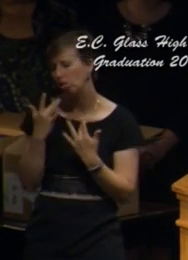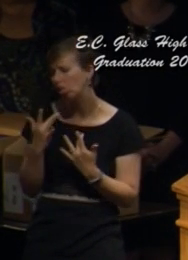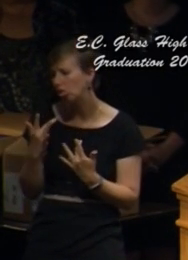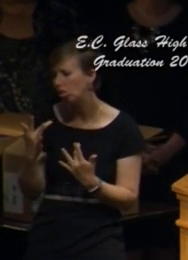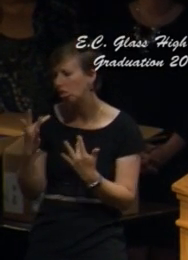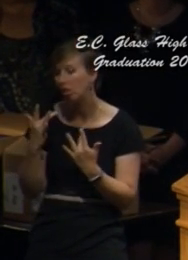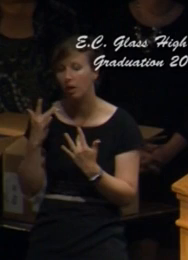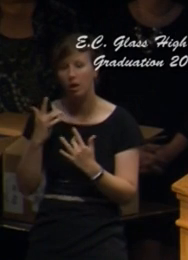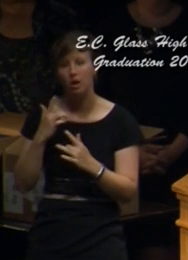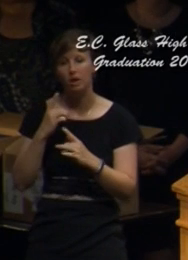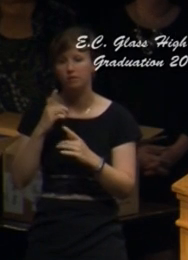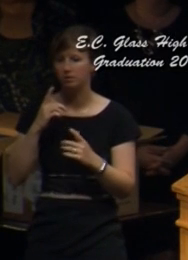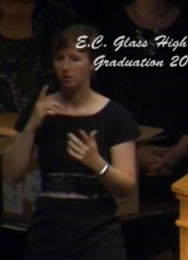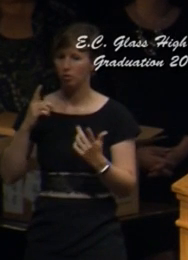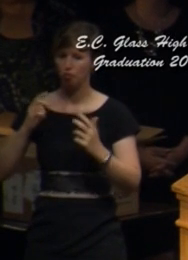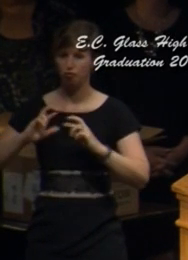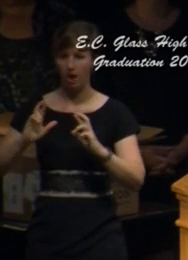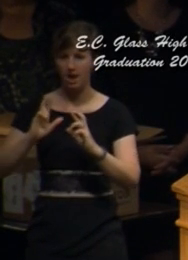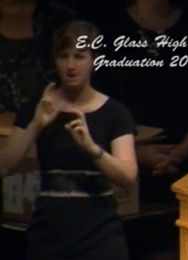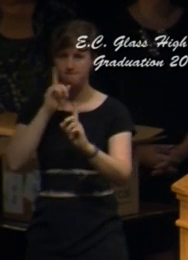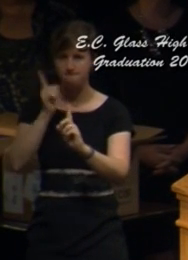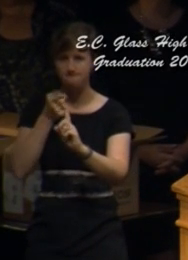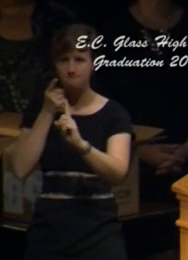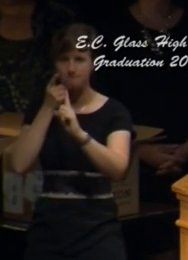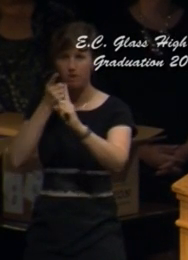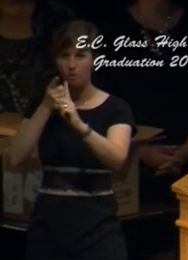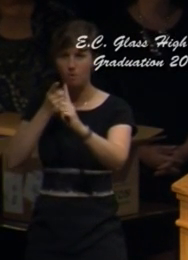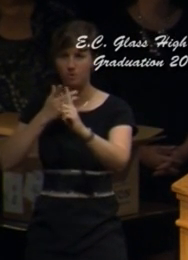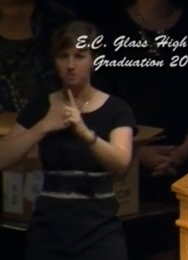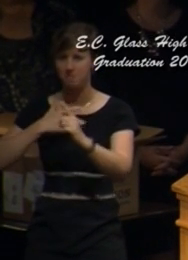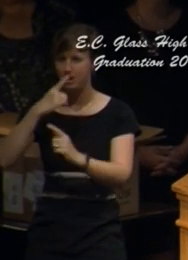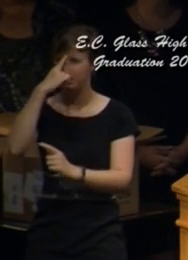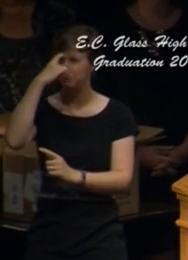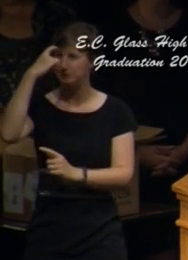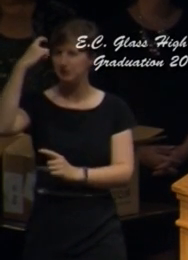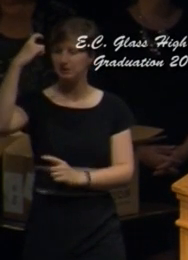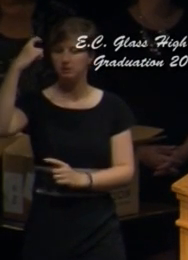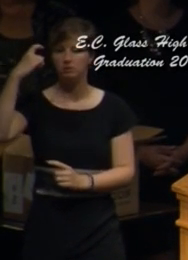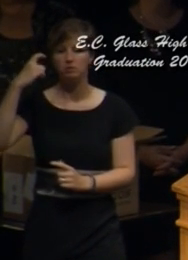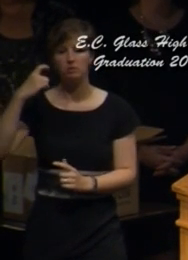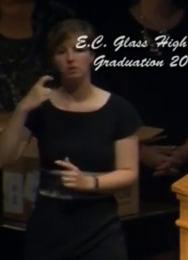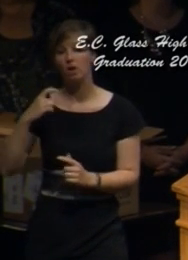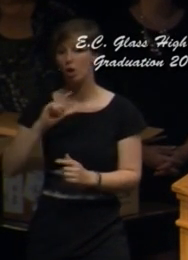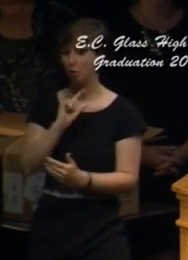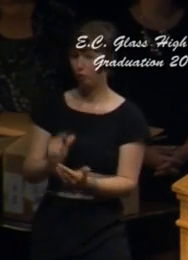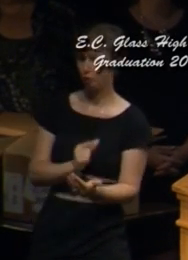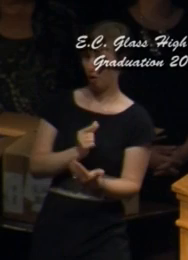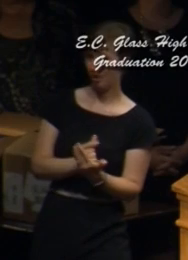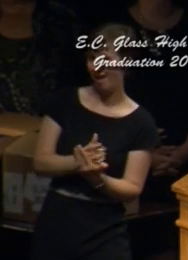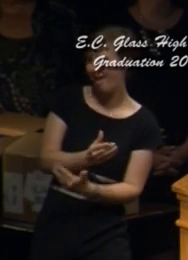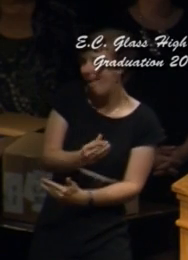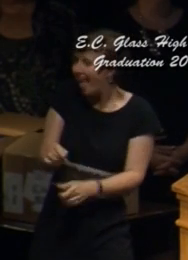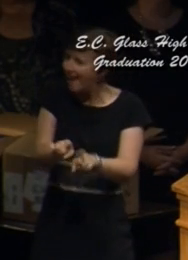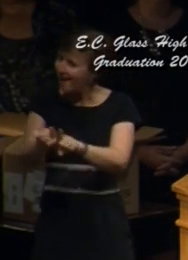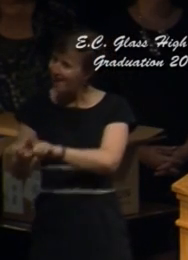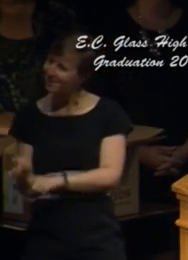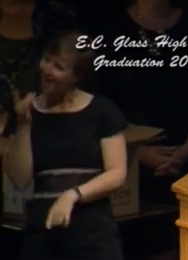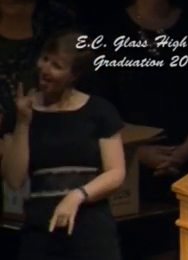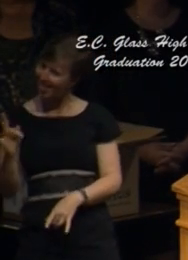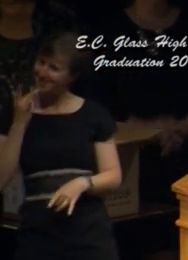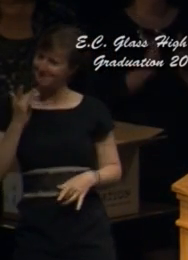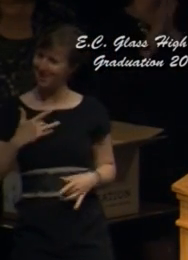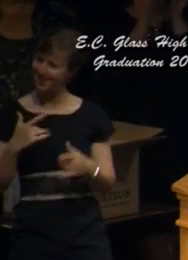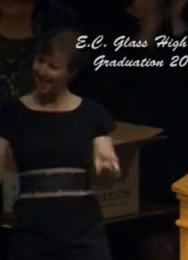have a pity party, but keep your eyes on your goals and your dreams. graduation and my 18th birthday on the same